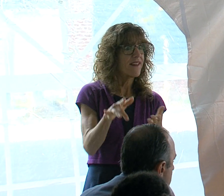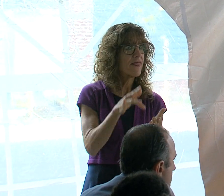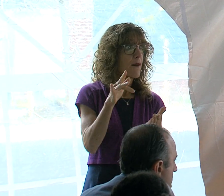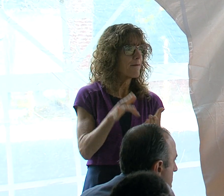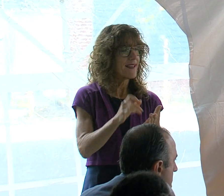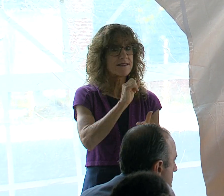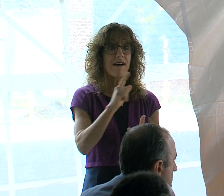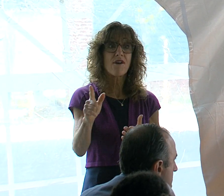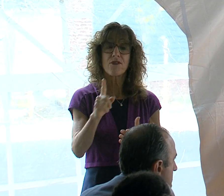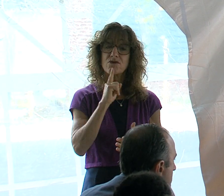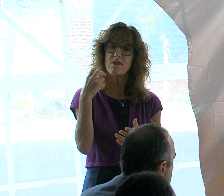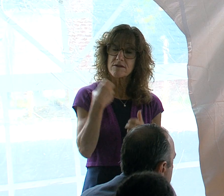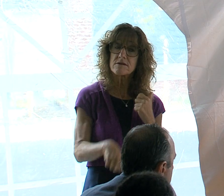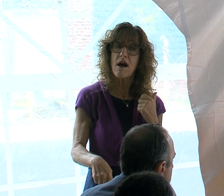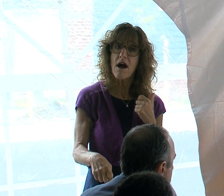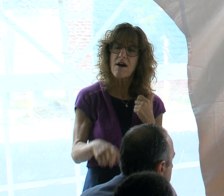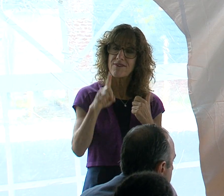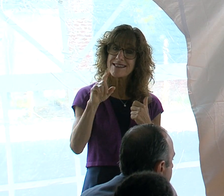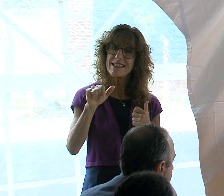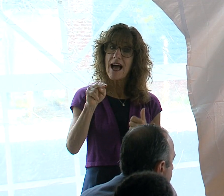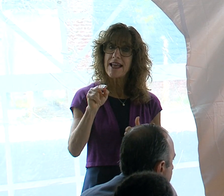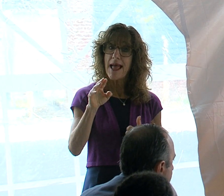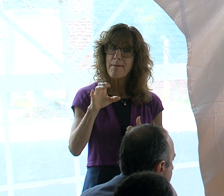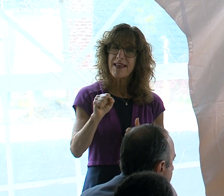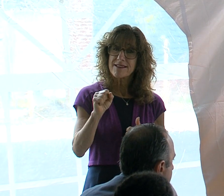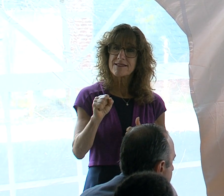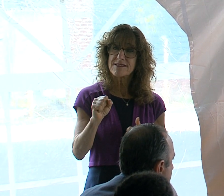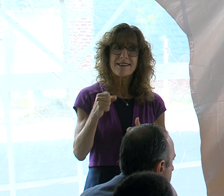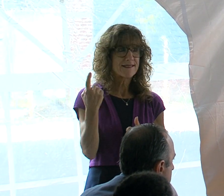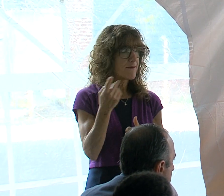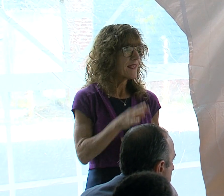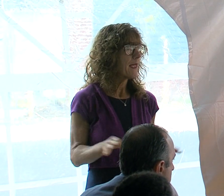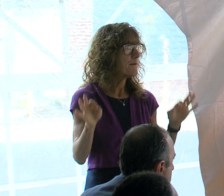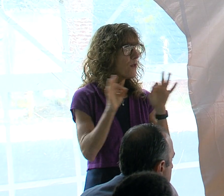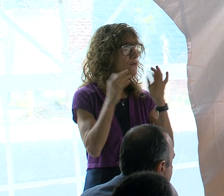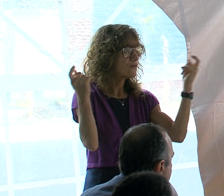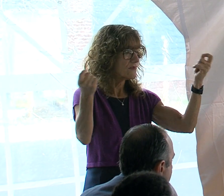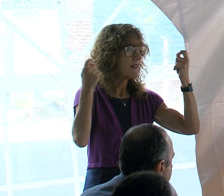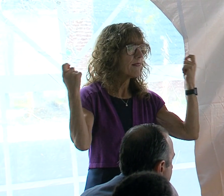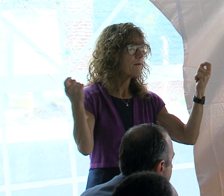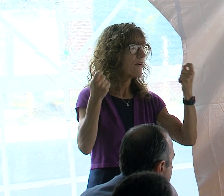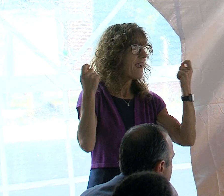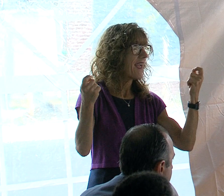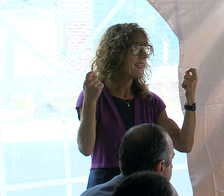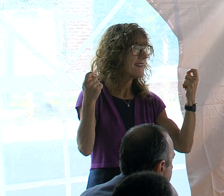of all of those really difficult dynamics is really something important to celebrate.